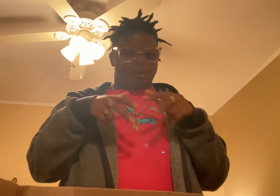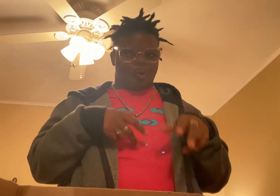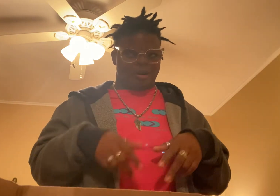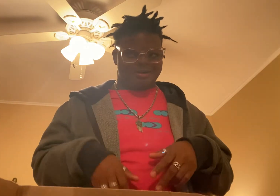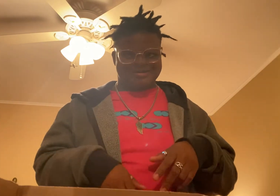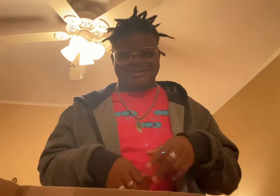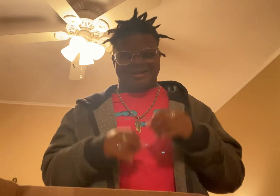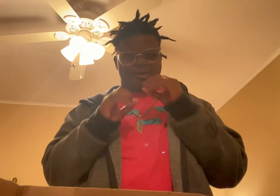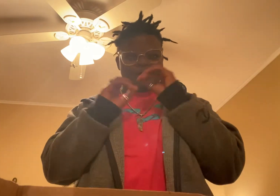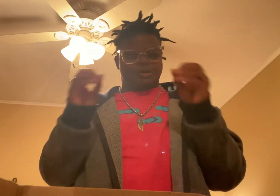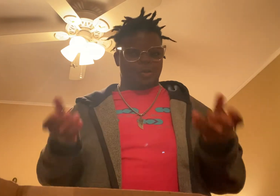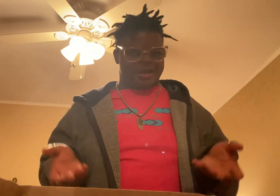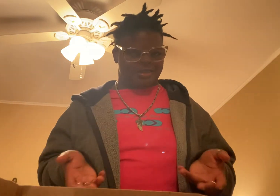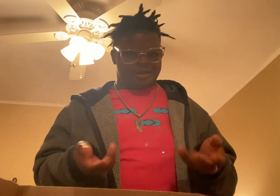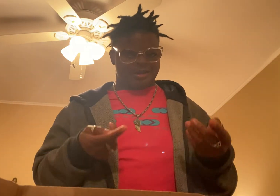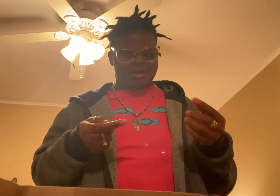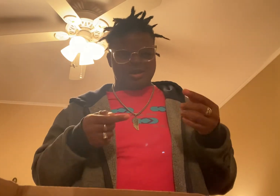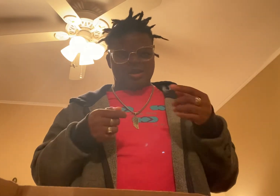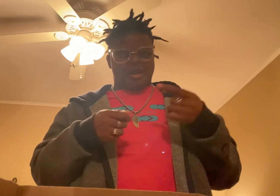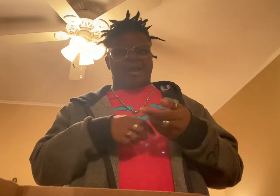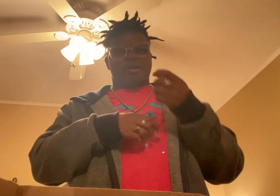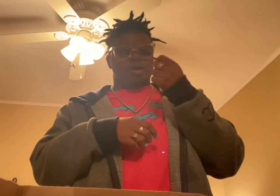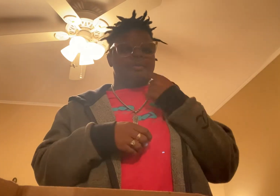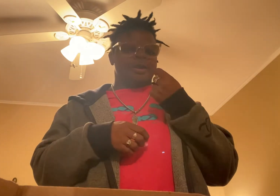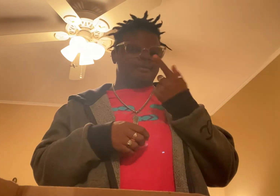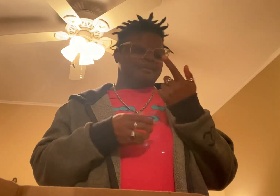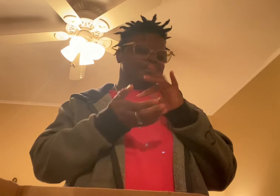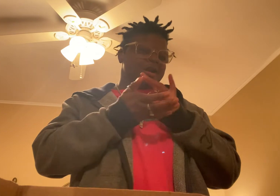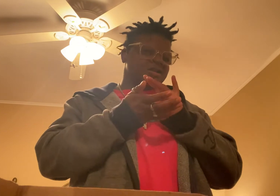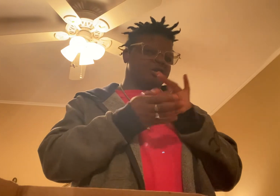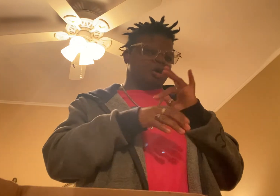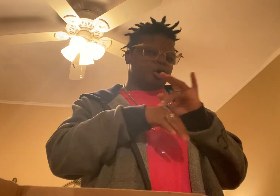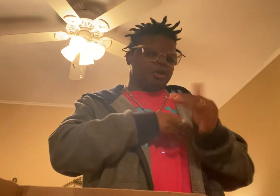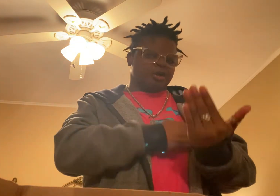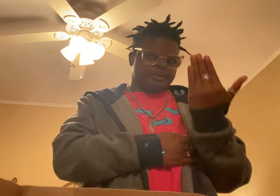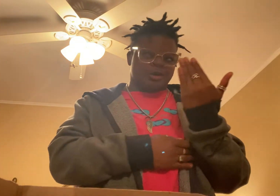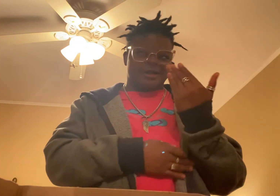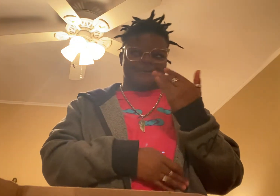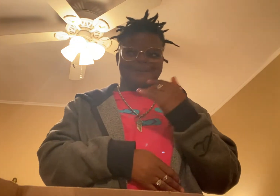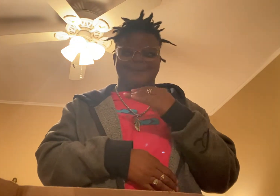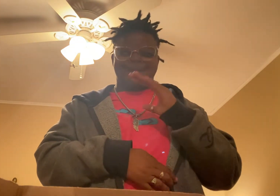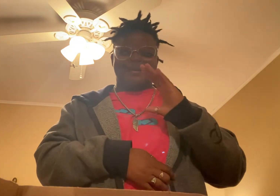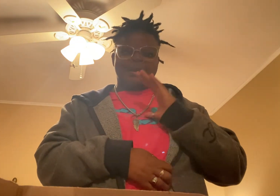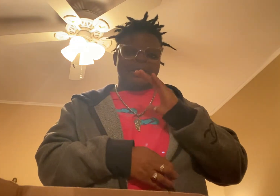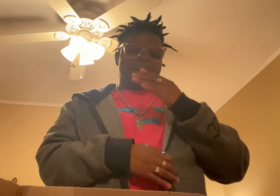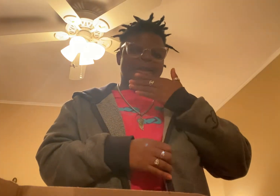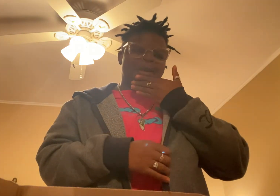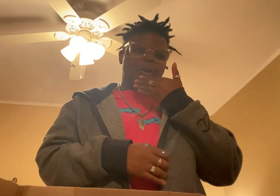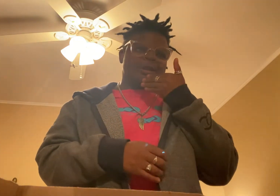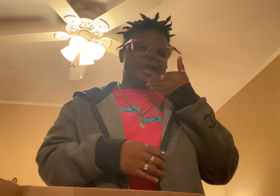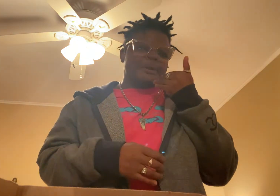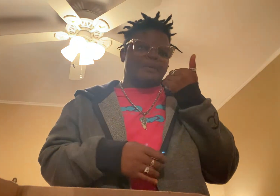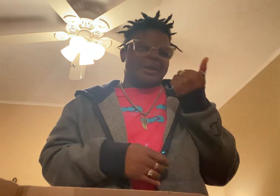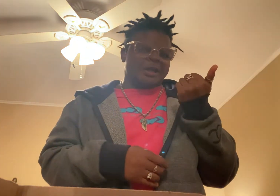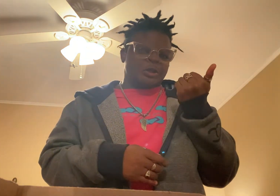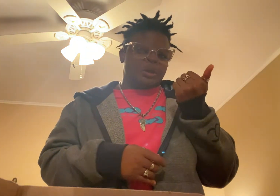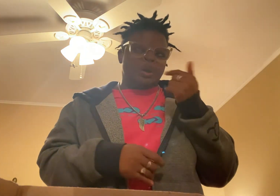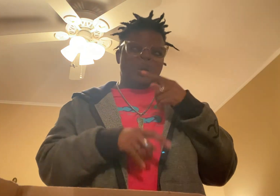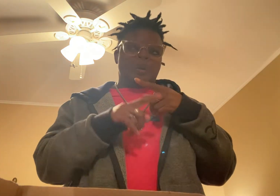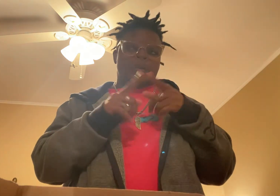walk. I didn't want to do anything. After I took my medicine early in the morning, it was getting better,